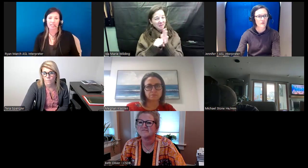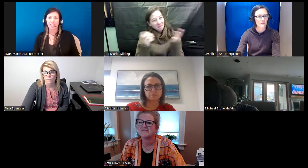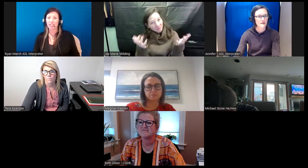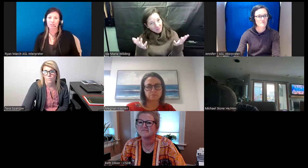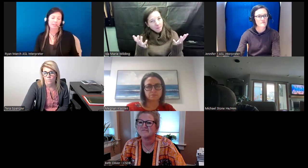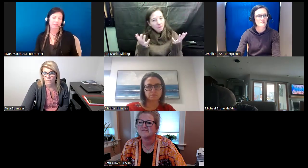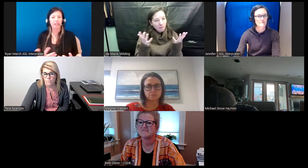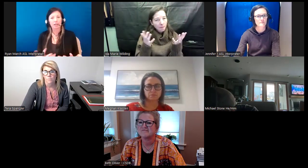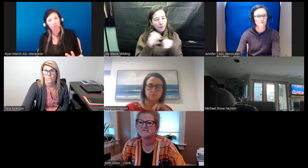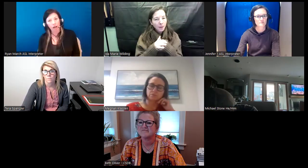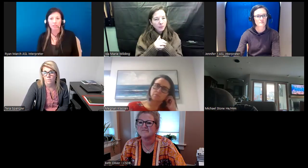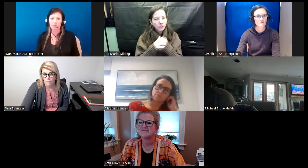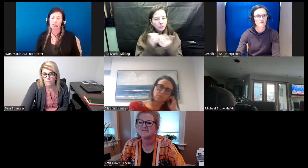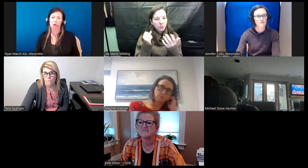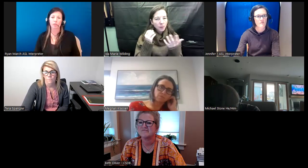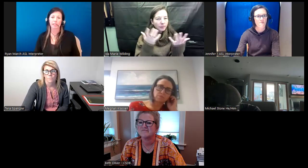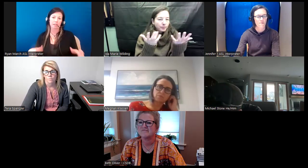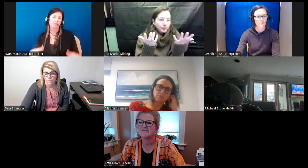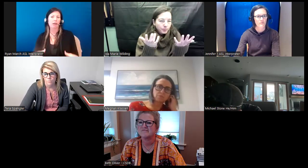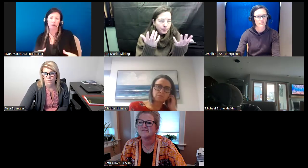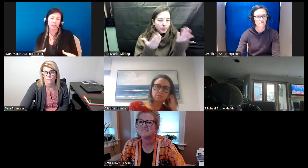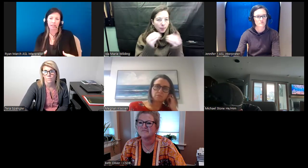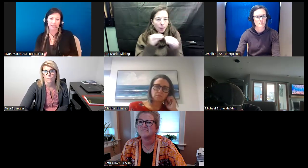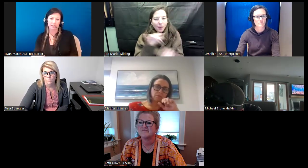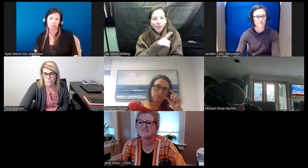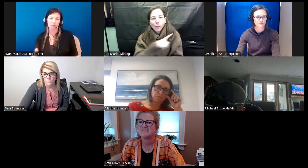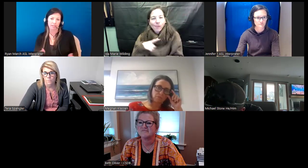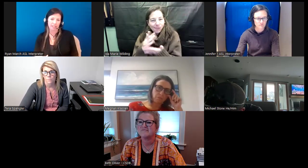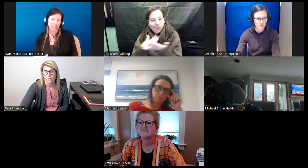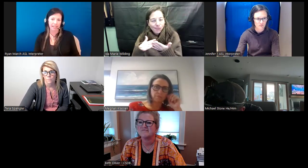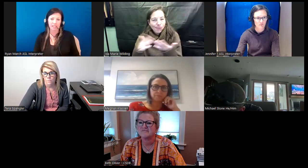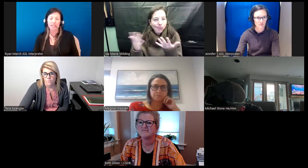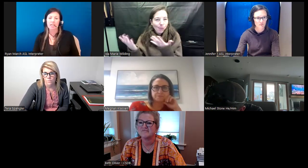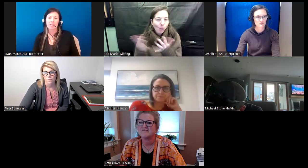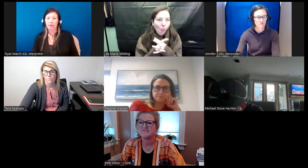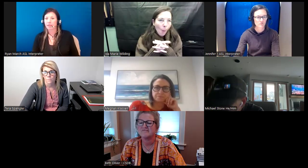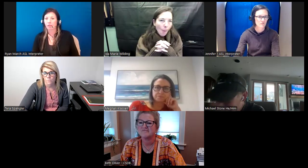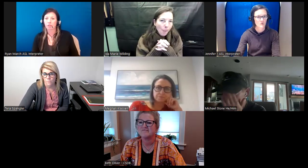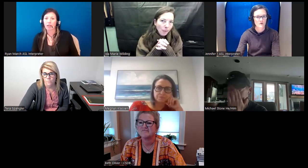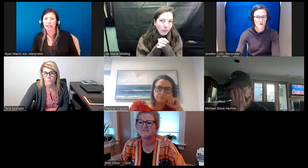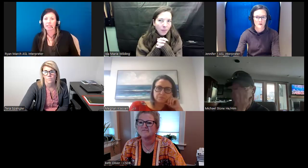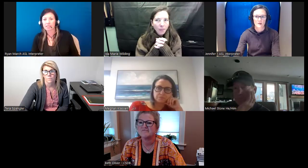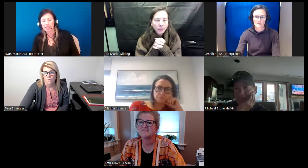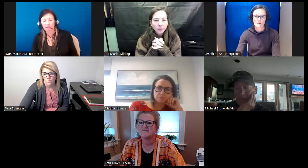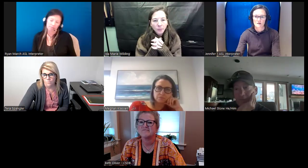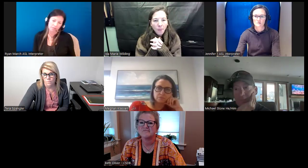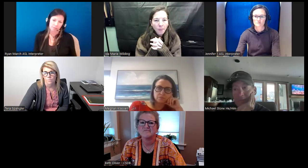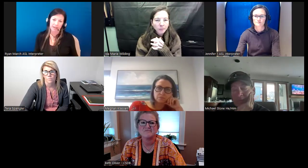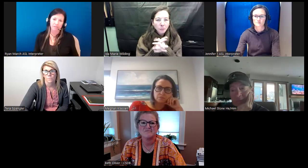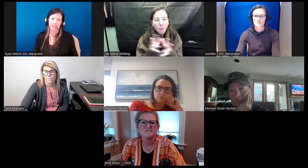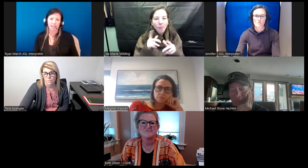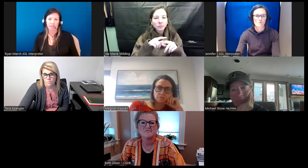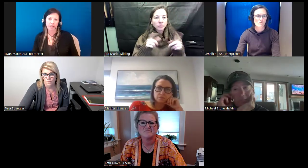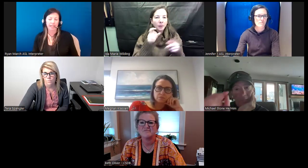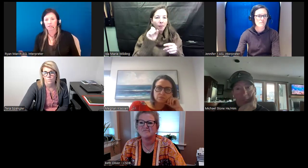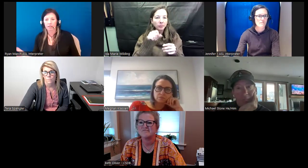district, but if us being the only hub in the state, maybe they would recognize that the